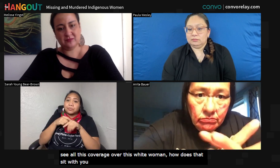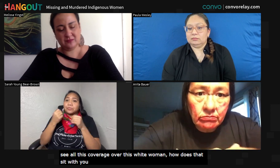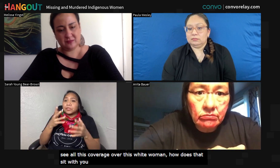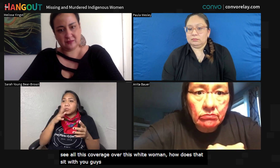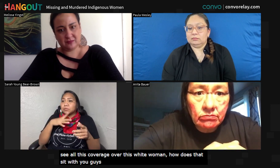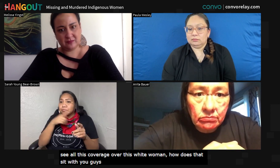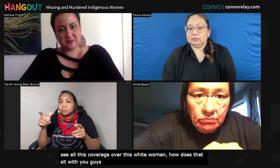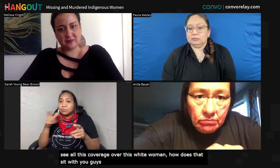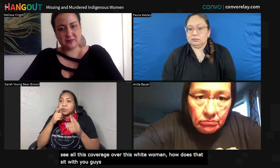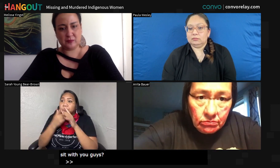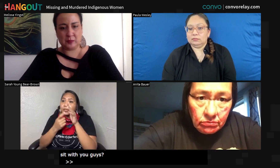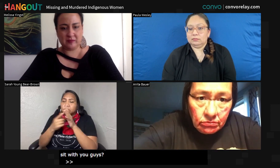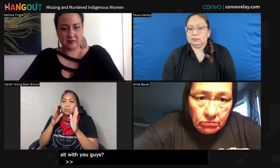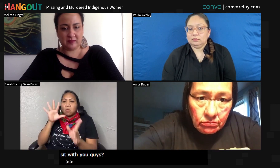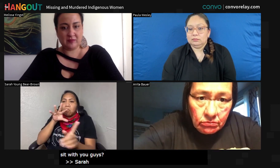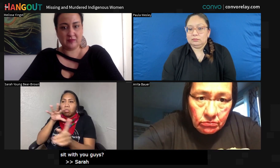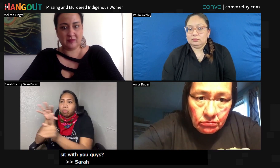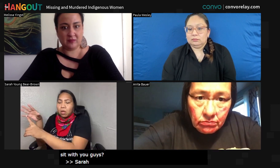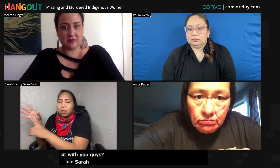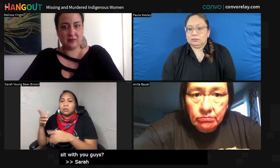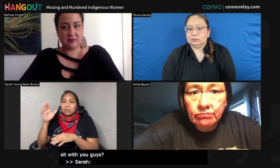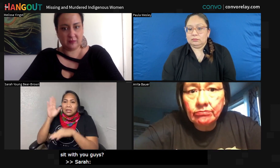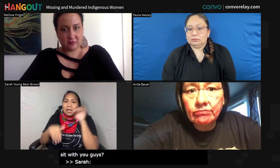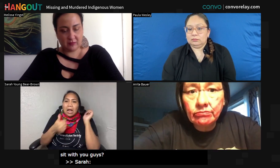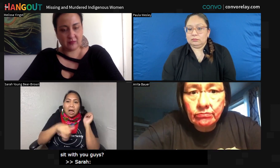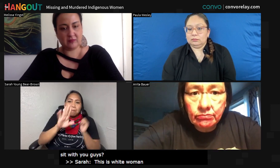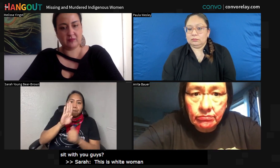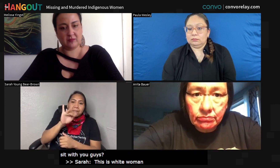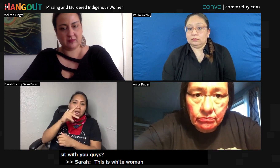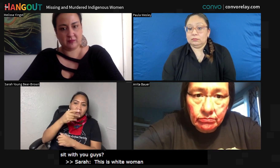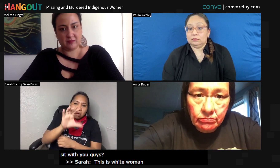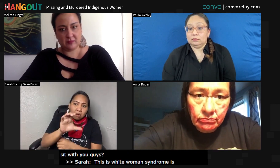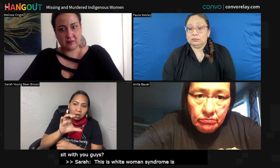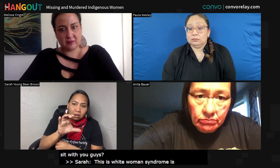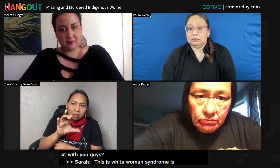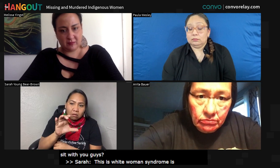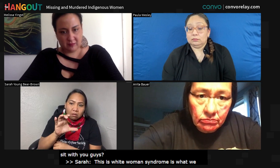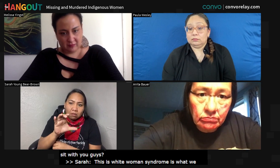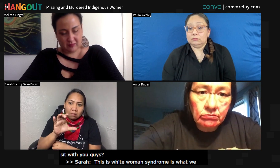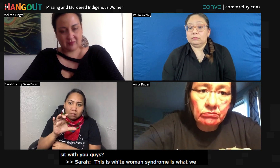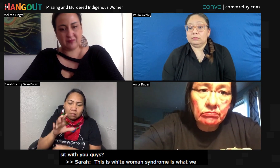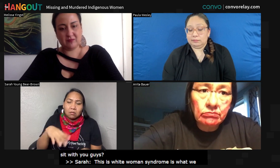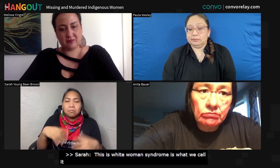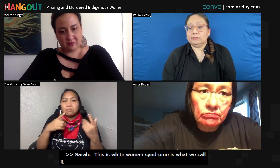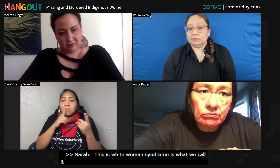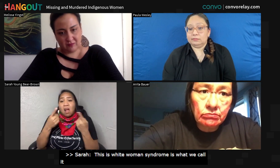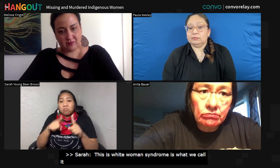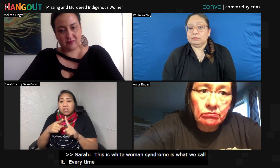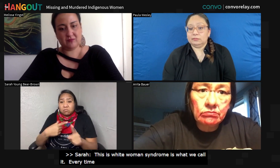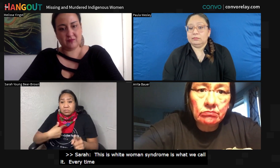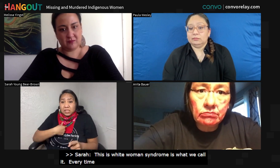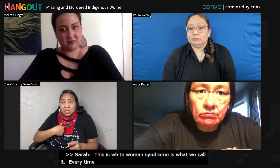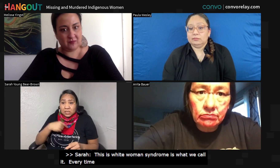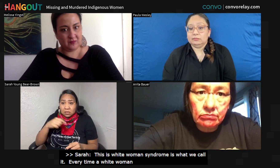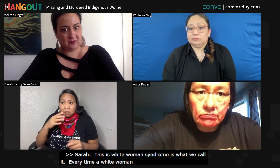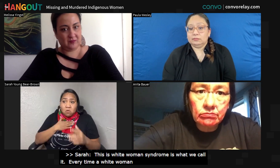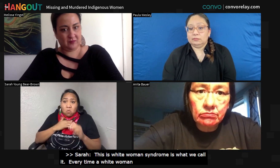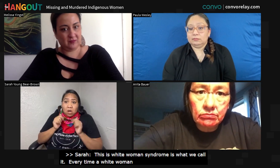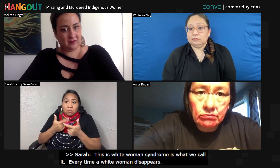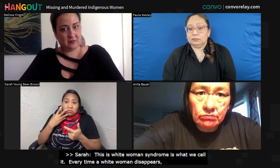it. Every time, a white woman disappears, definitely you get so much media coverage when it's a person of